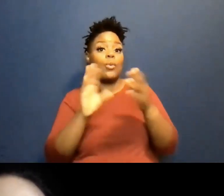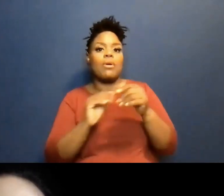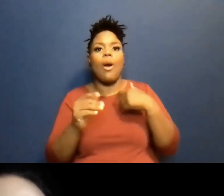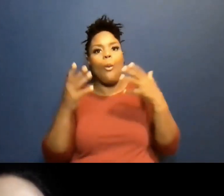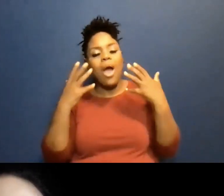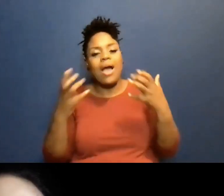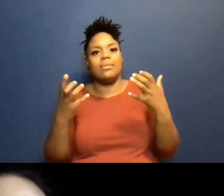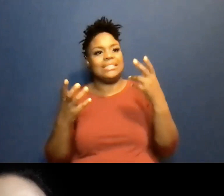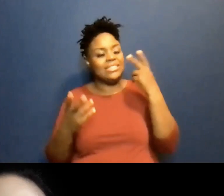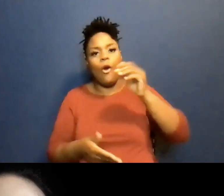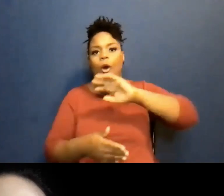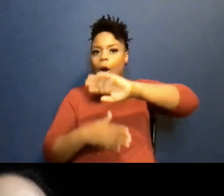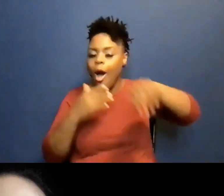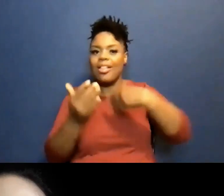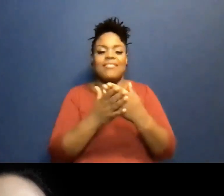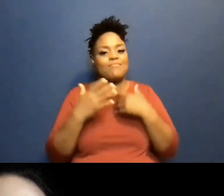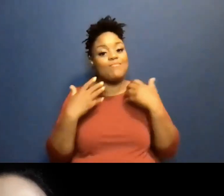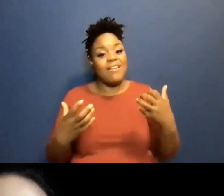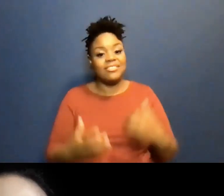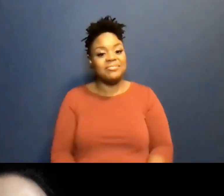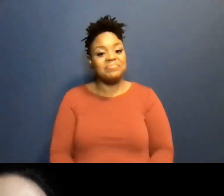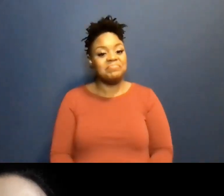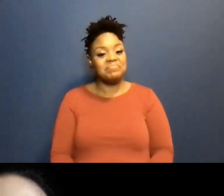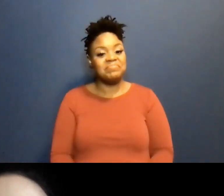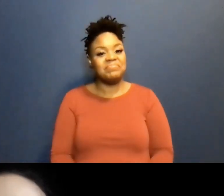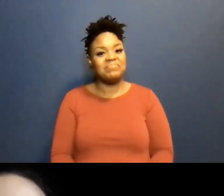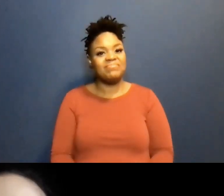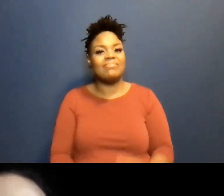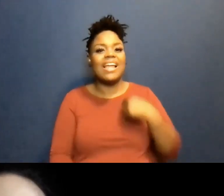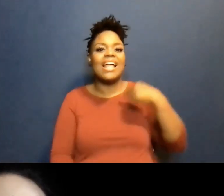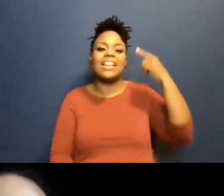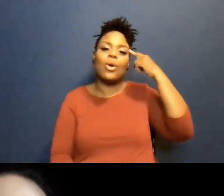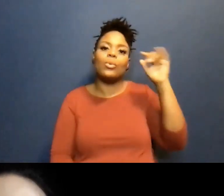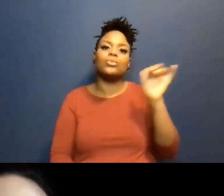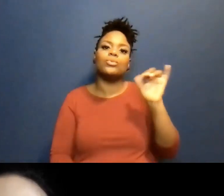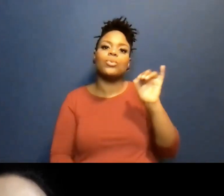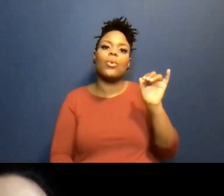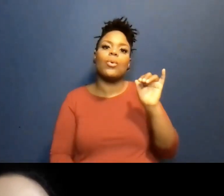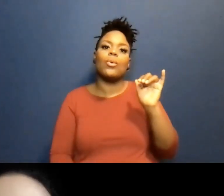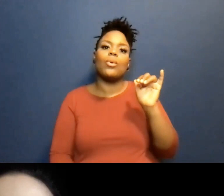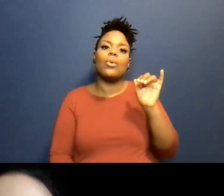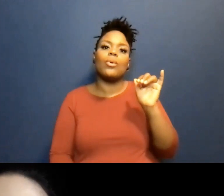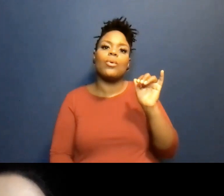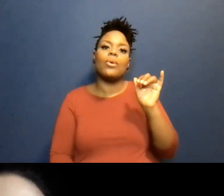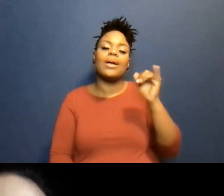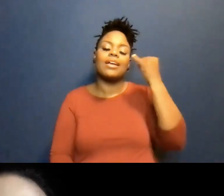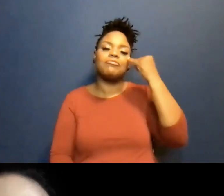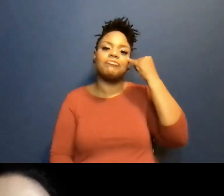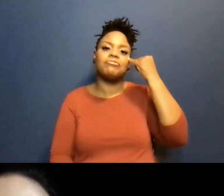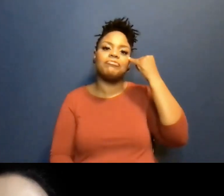I think also if there is such a message to send to Hollywood or